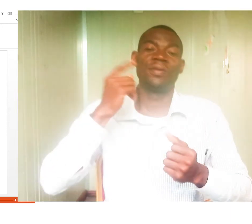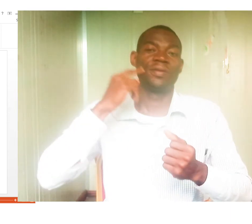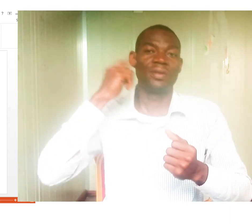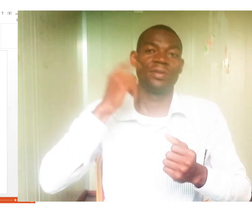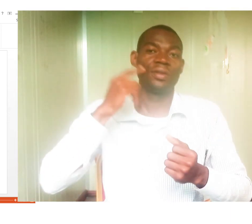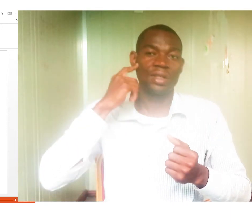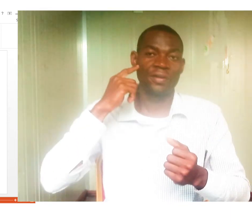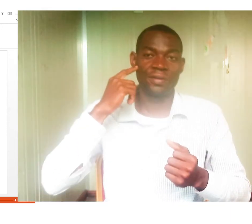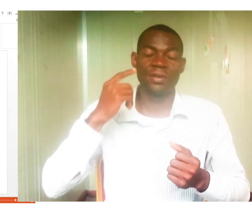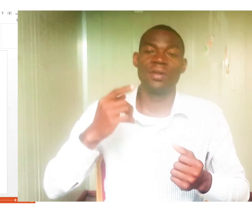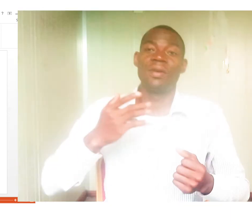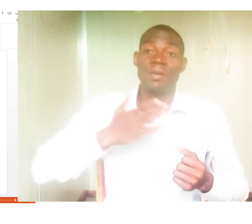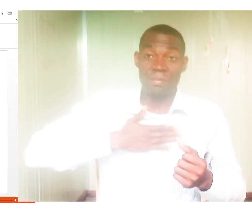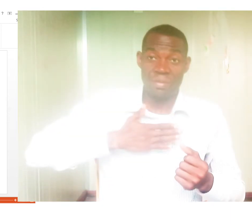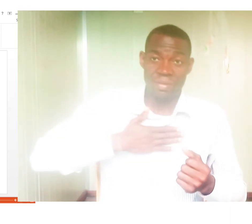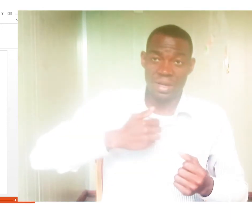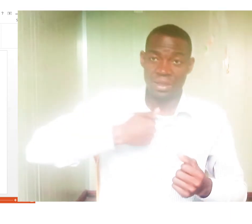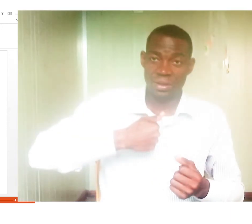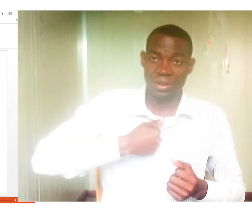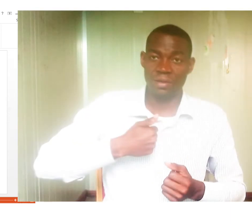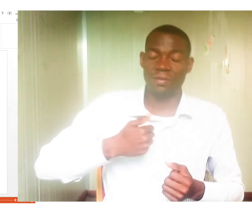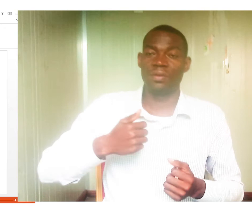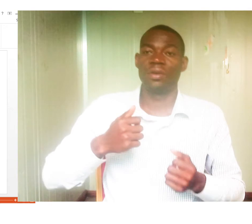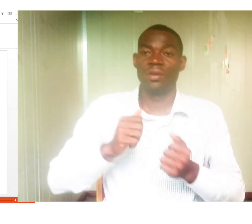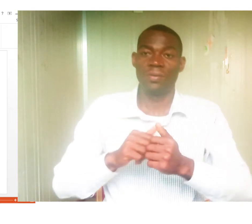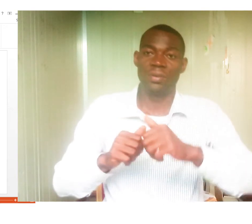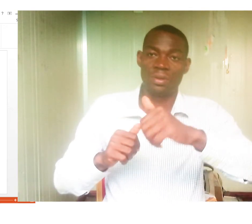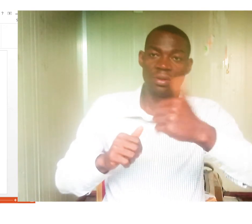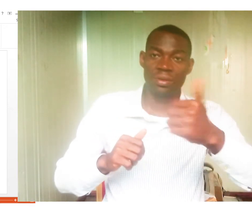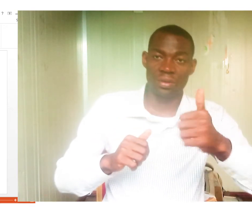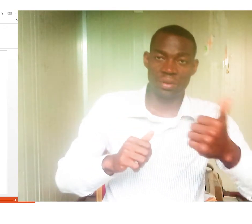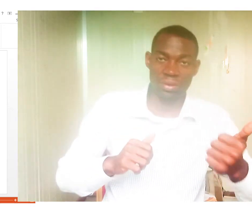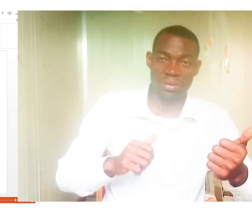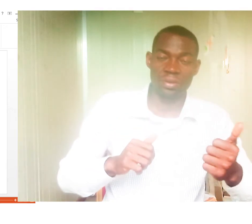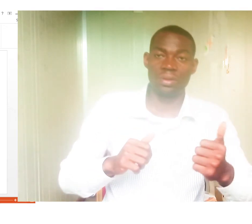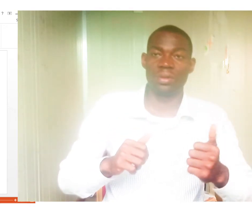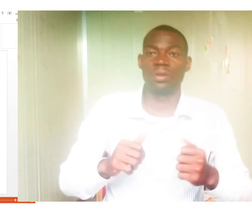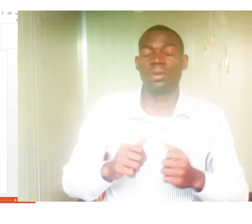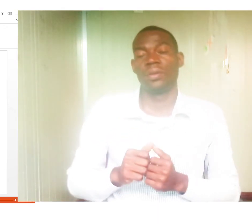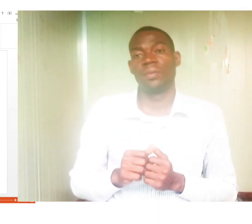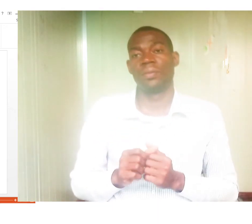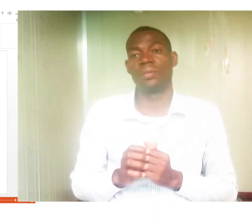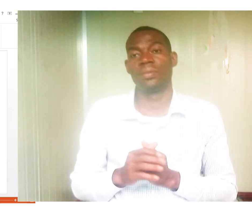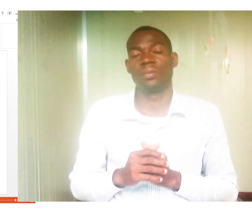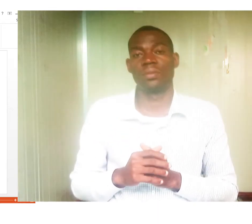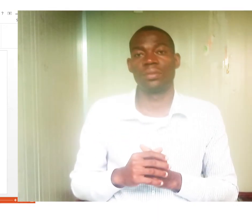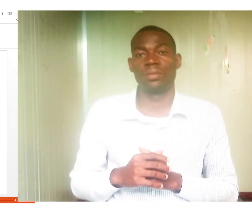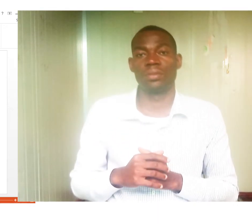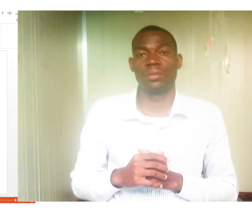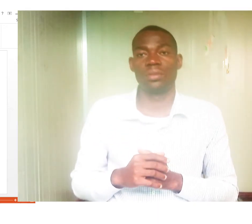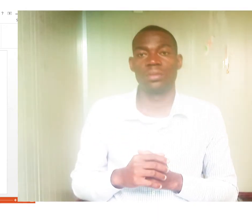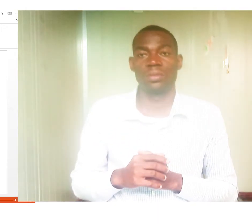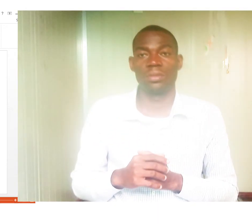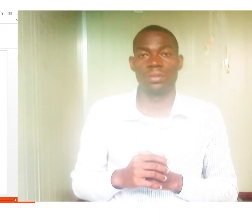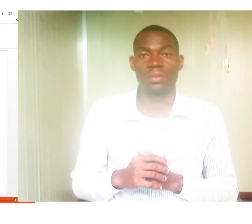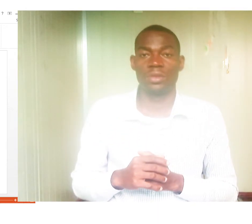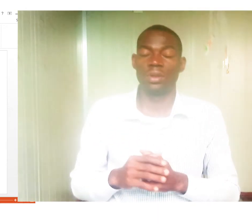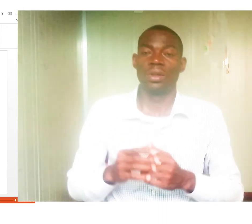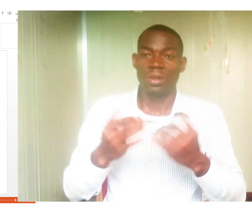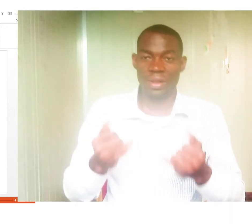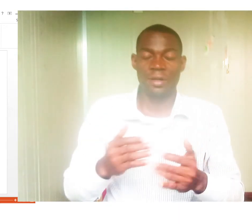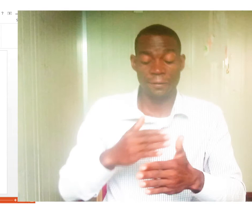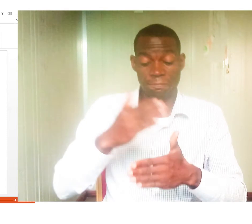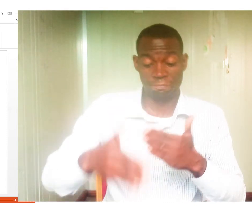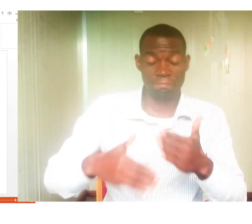myself, and working at Chancellor College. In conclusion, it is